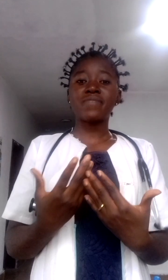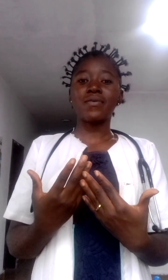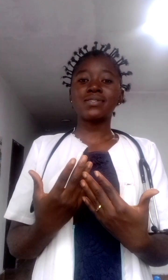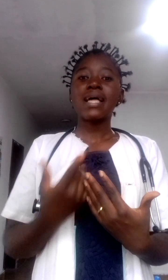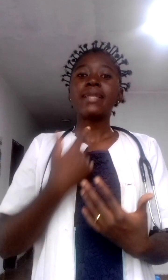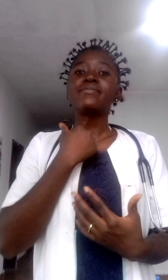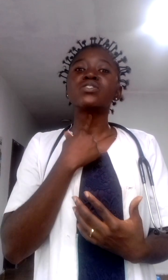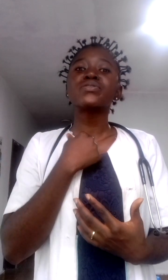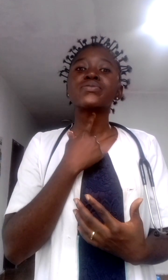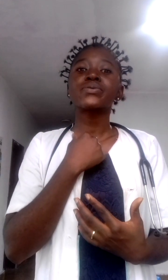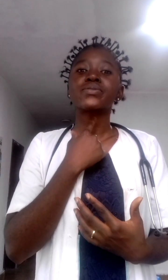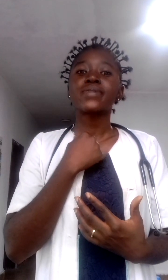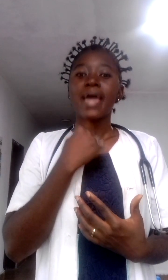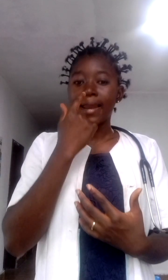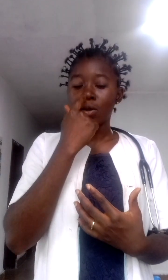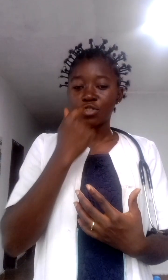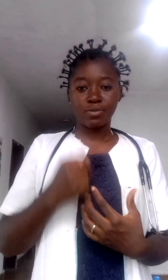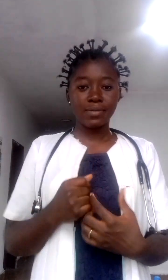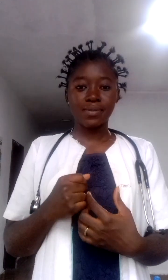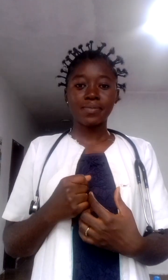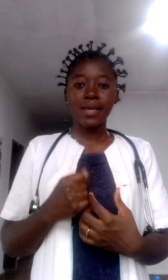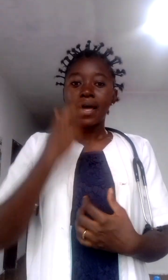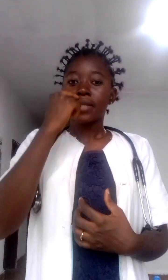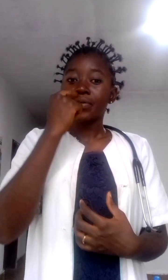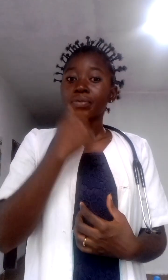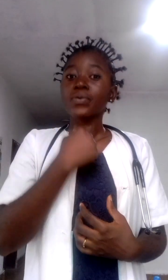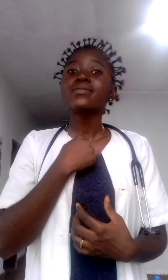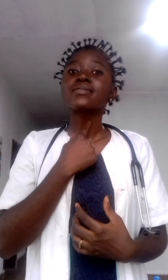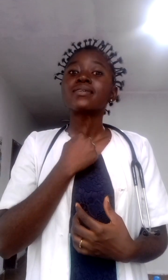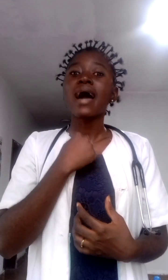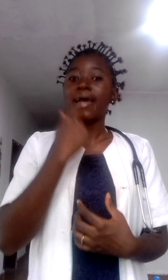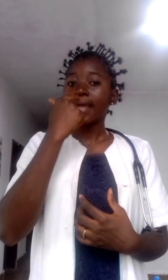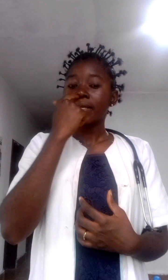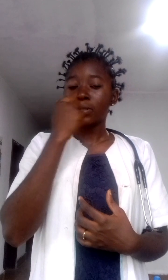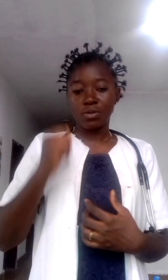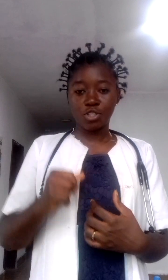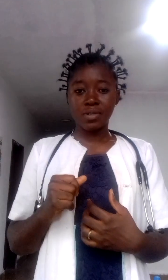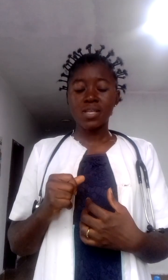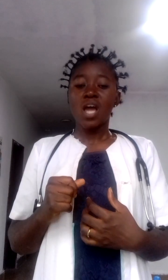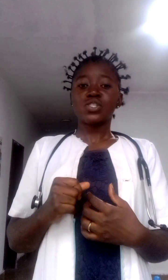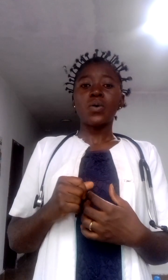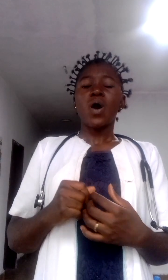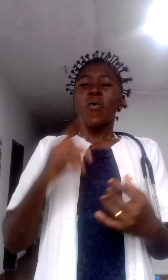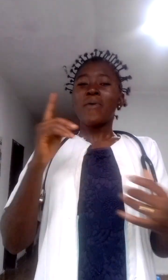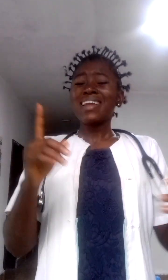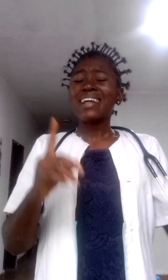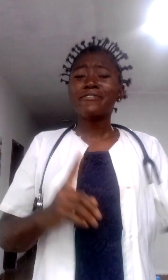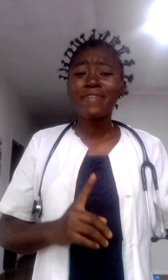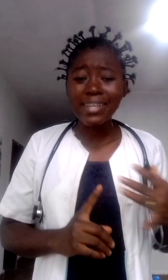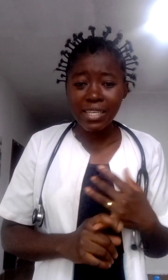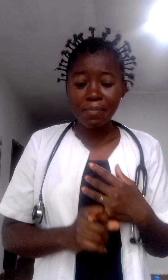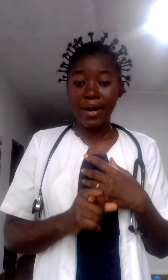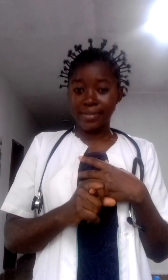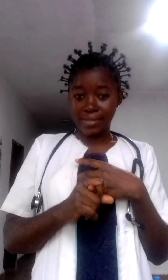virus lives in the throat and nostrils. The throat and the nostrils. So, when an infected